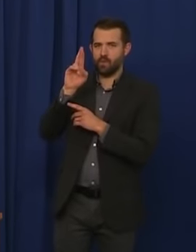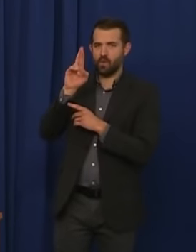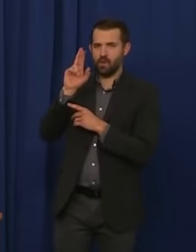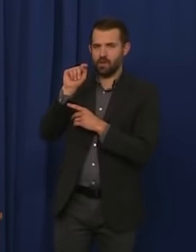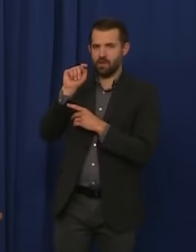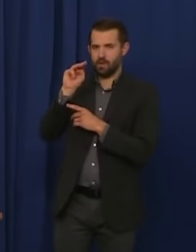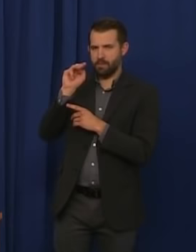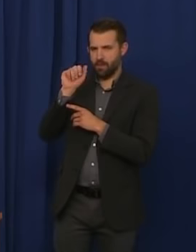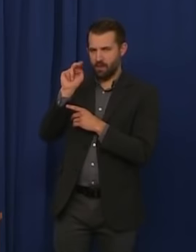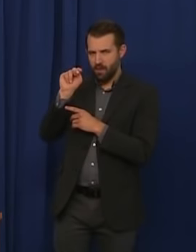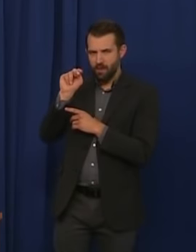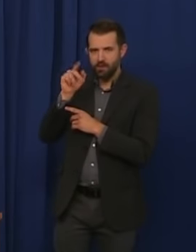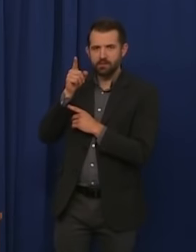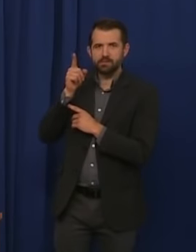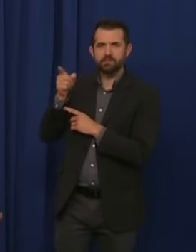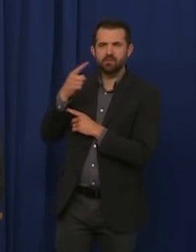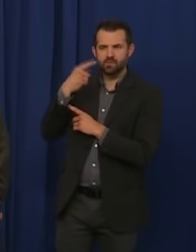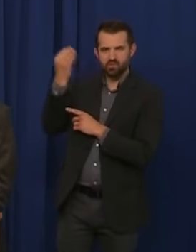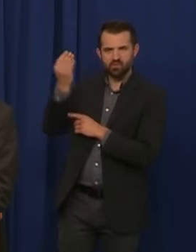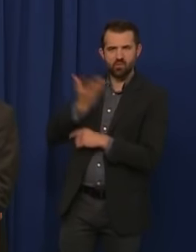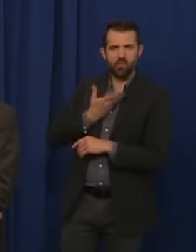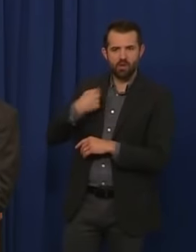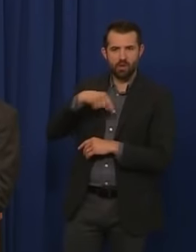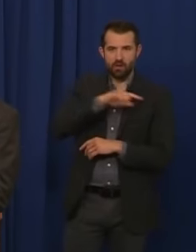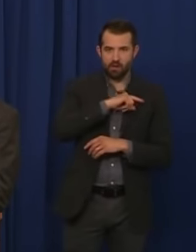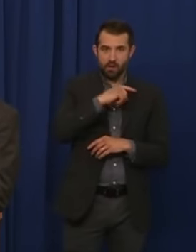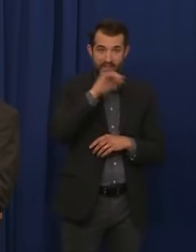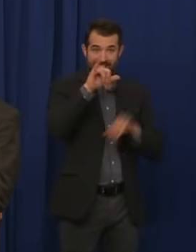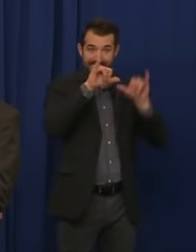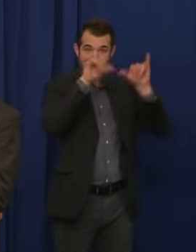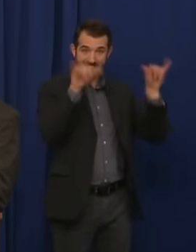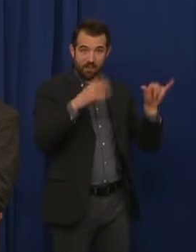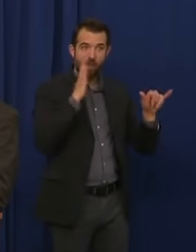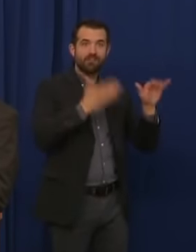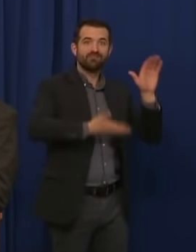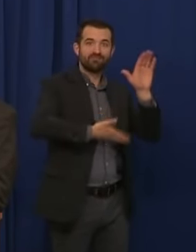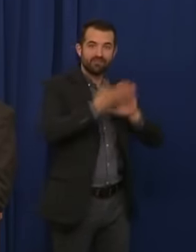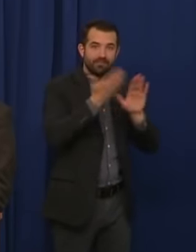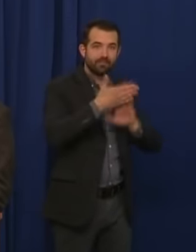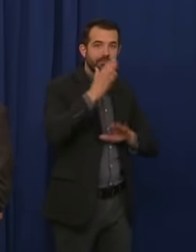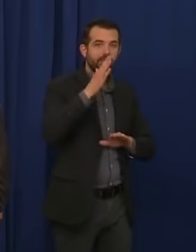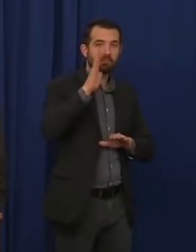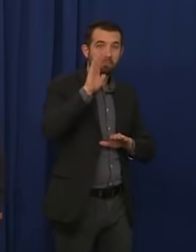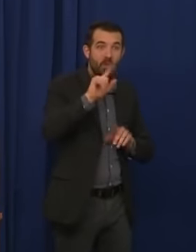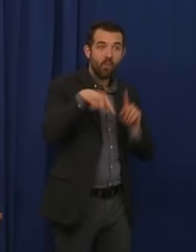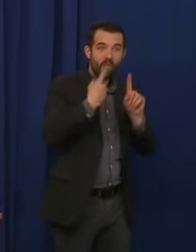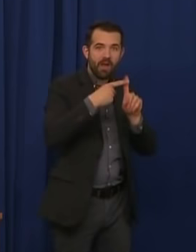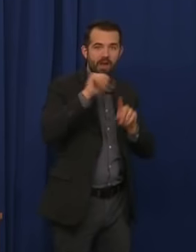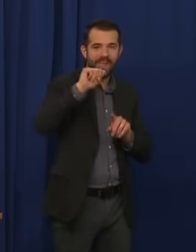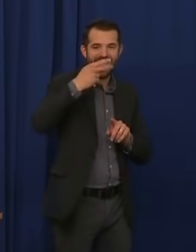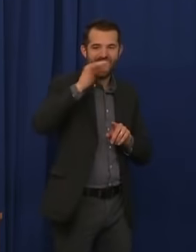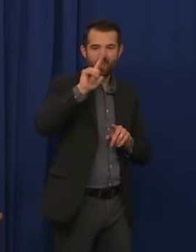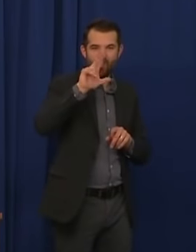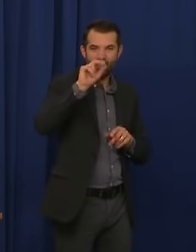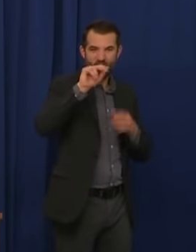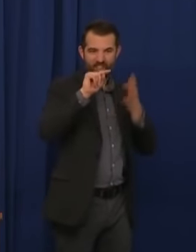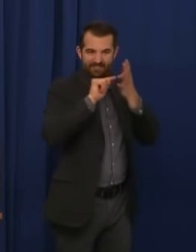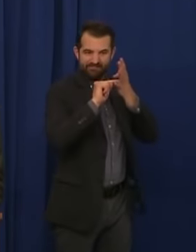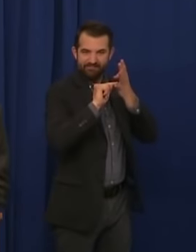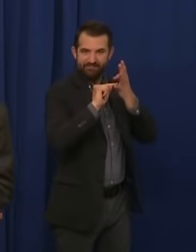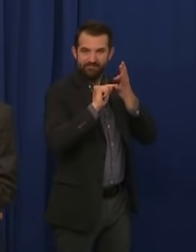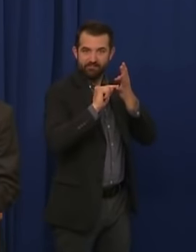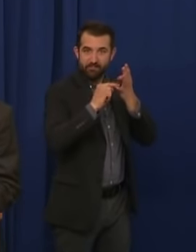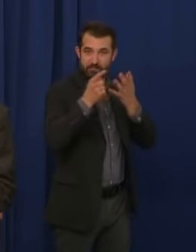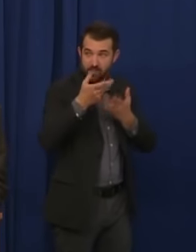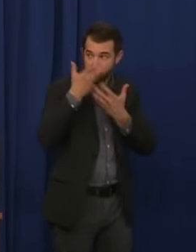that they will have this system, I guess, up and running and working by April 30th. Are you confident of that? I'm very